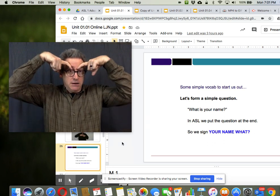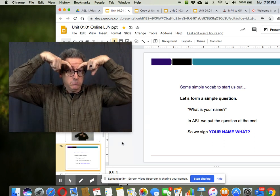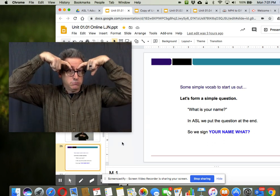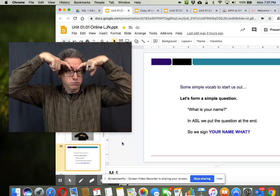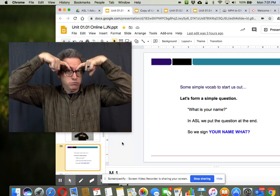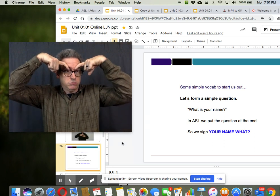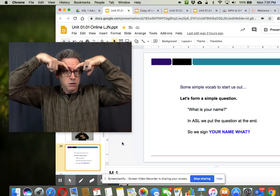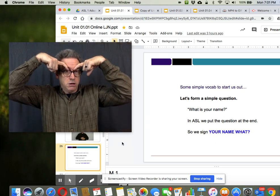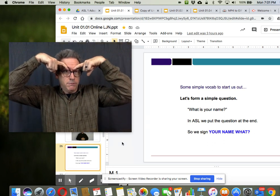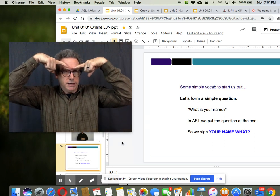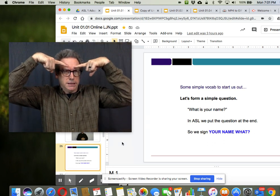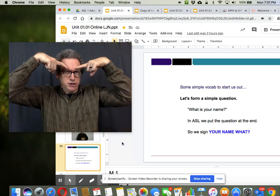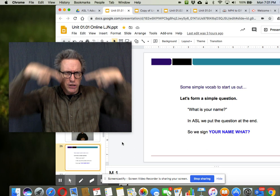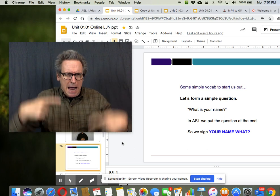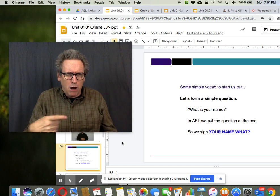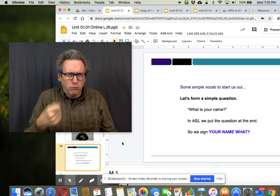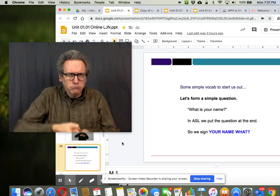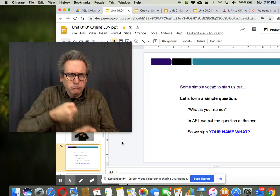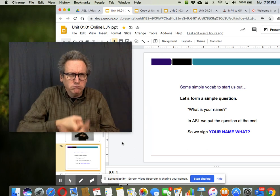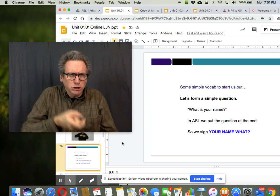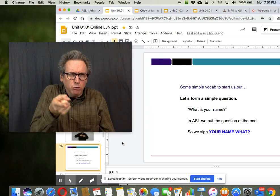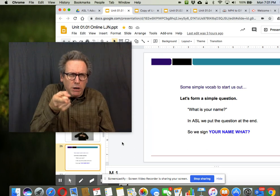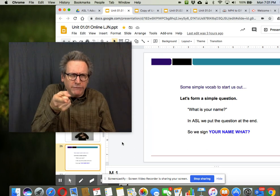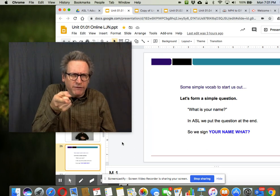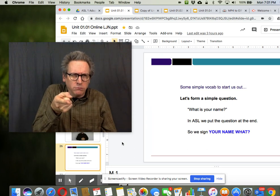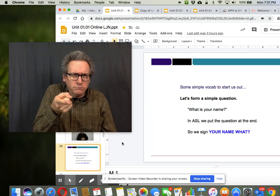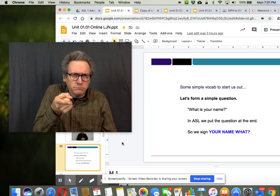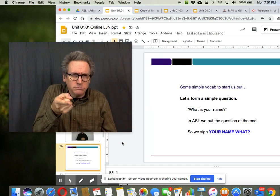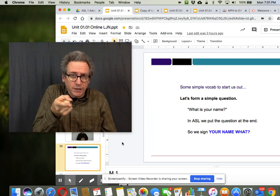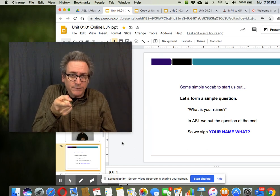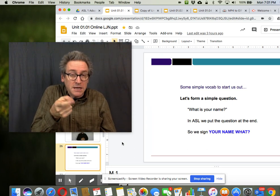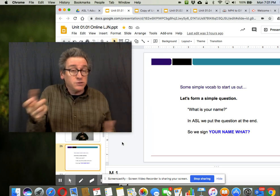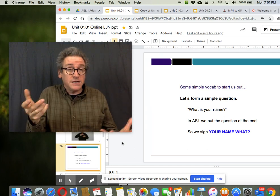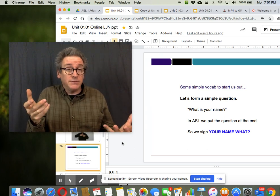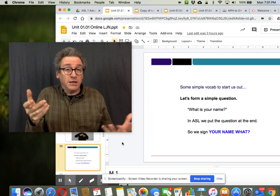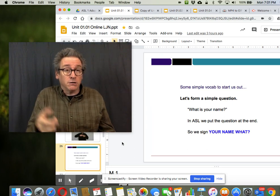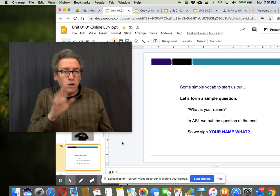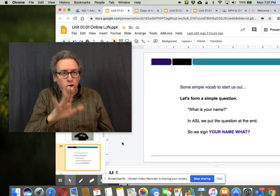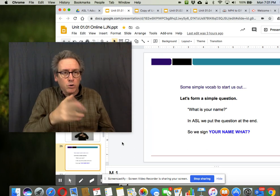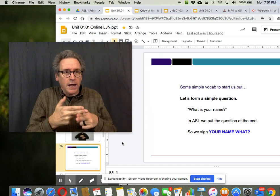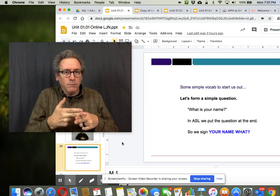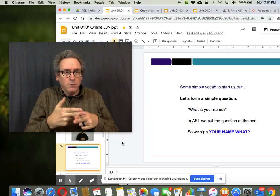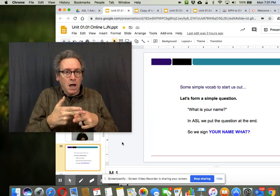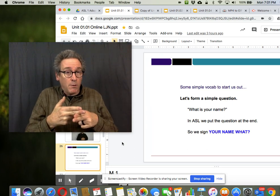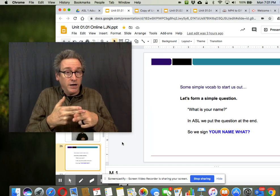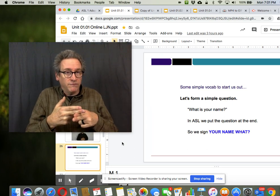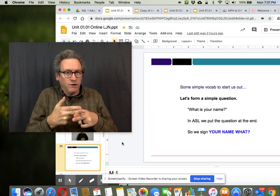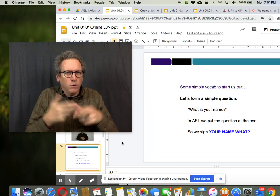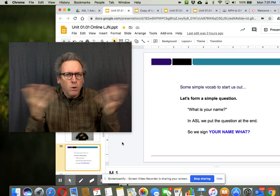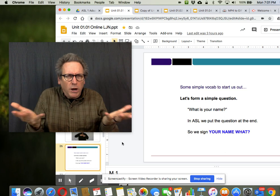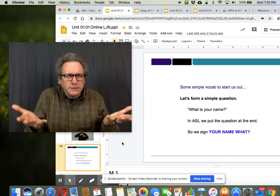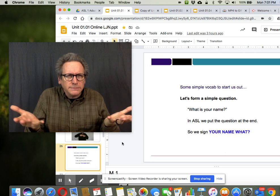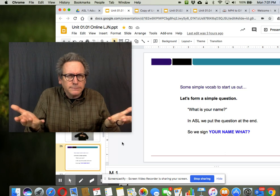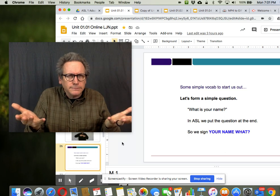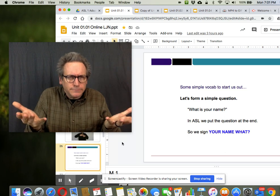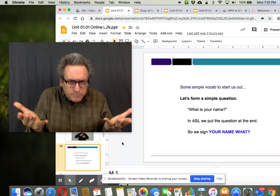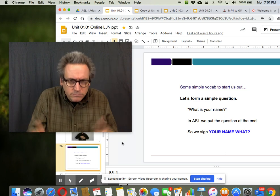down. Because now you want info. So same thing here. Your name, I want info,